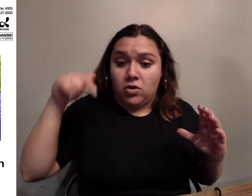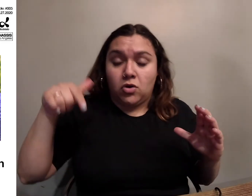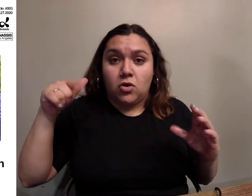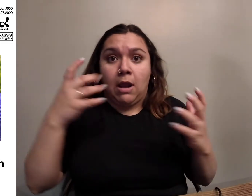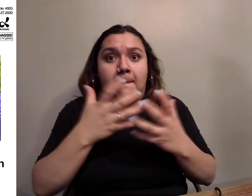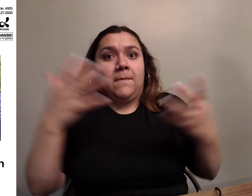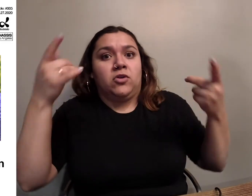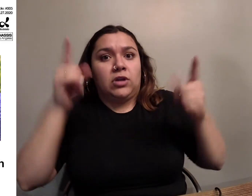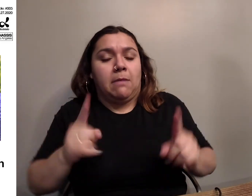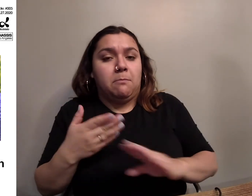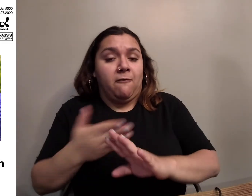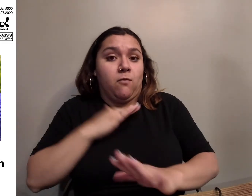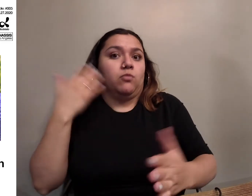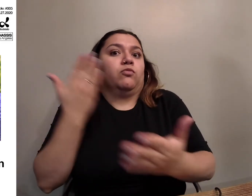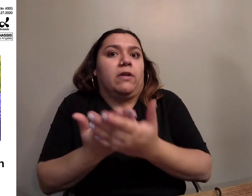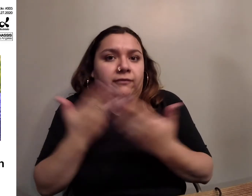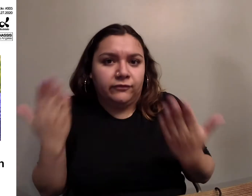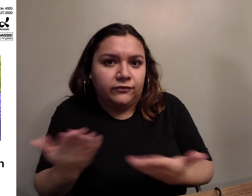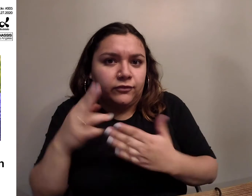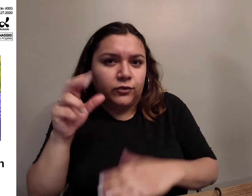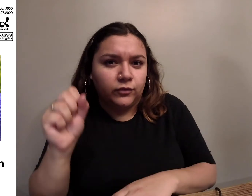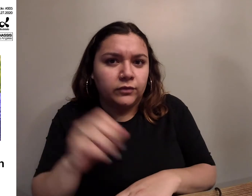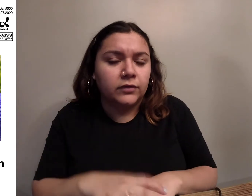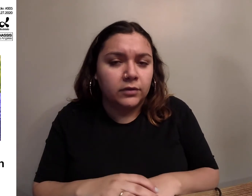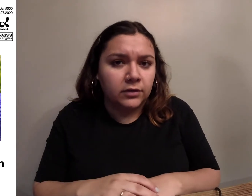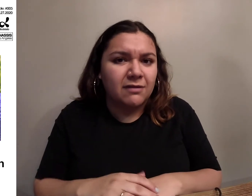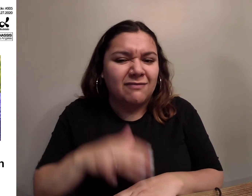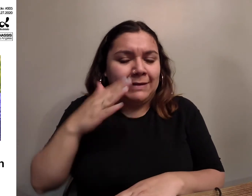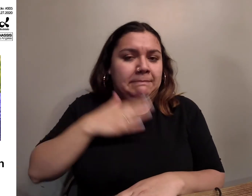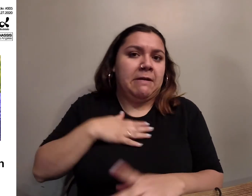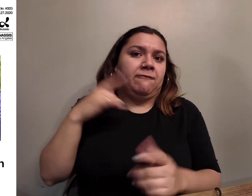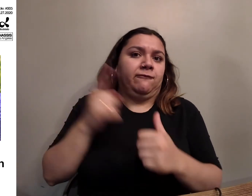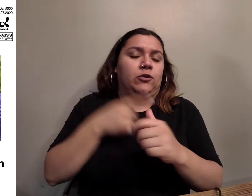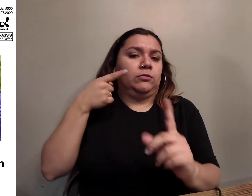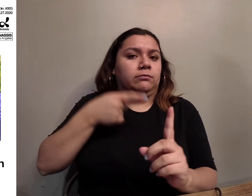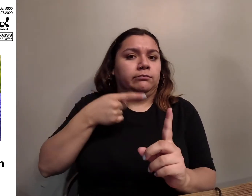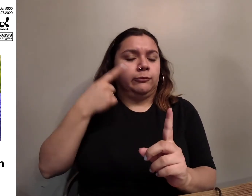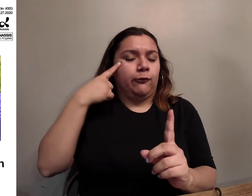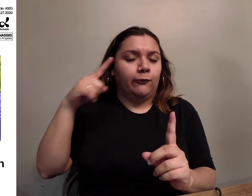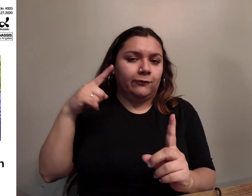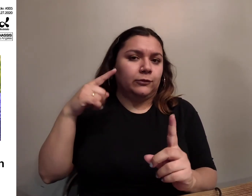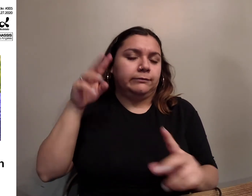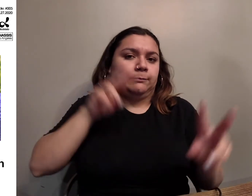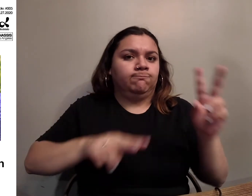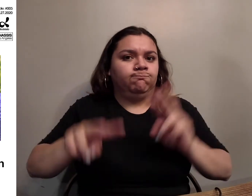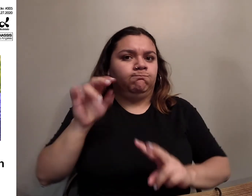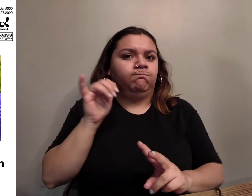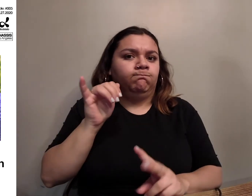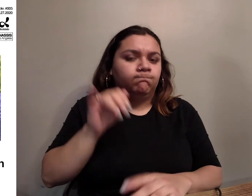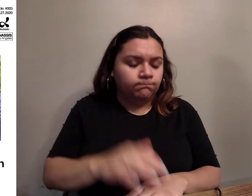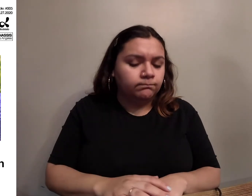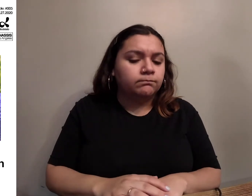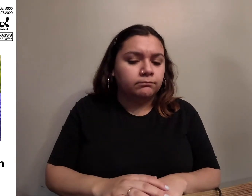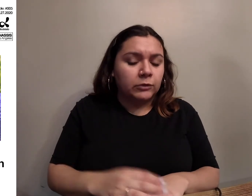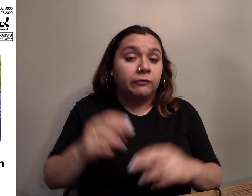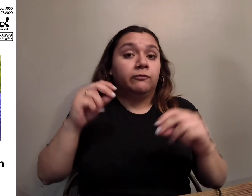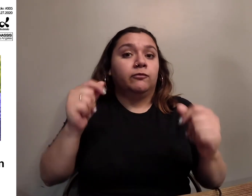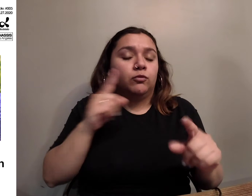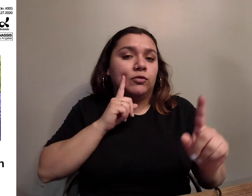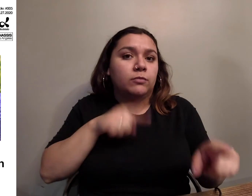done before we got here. And so that's my first point of observation, was that the immediate